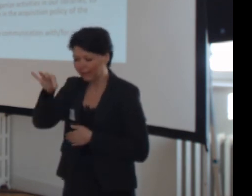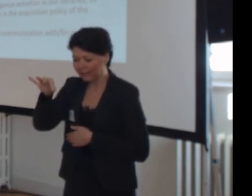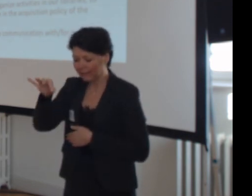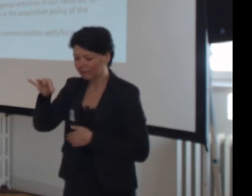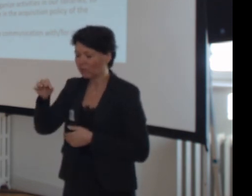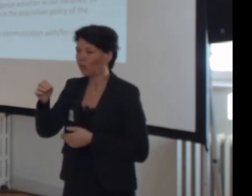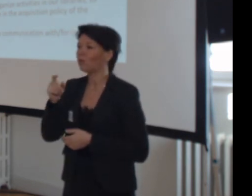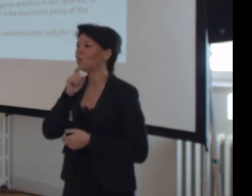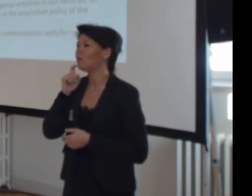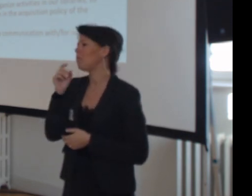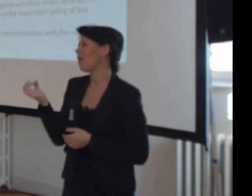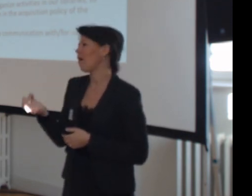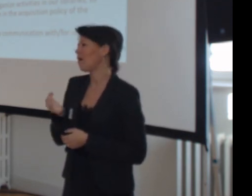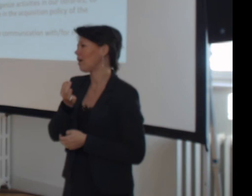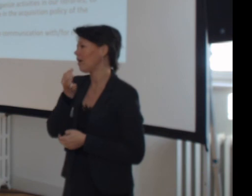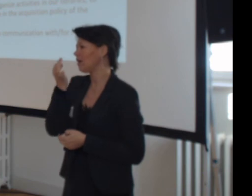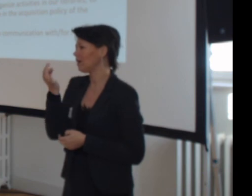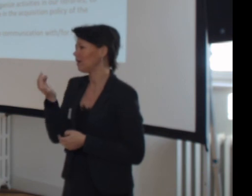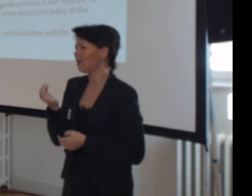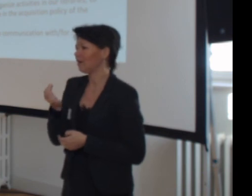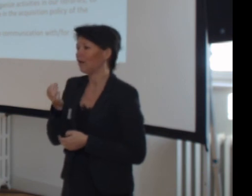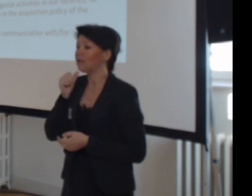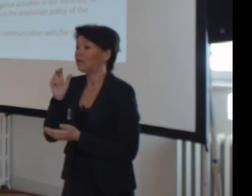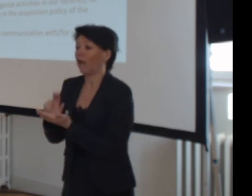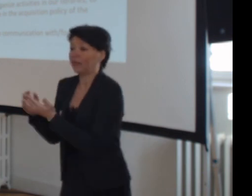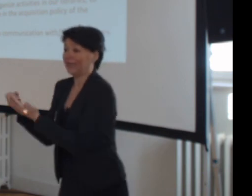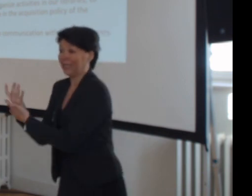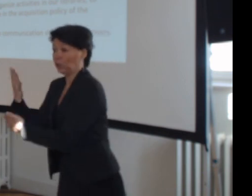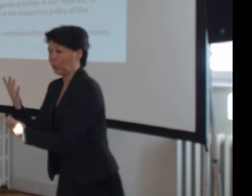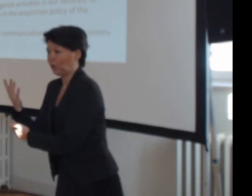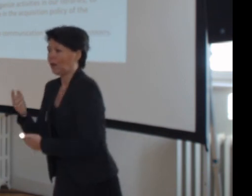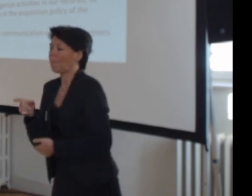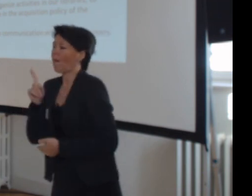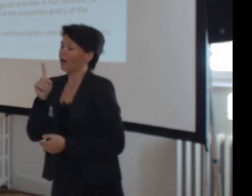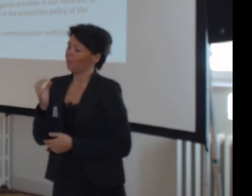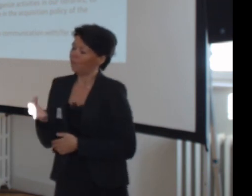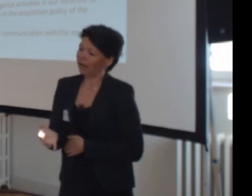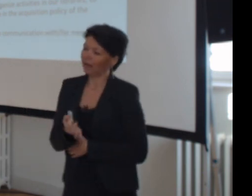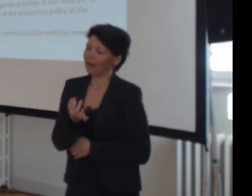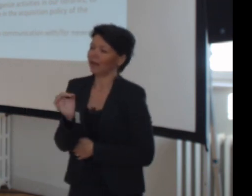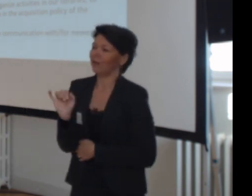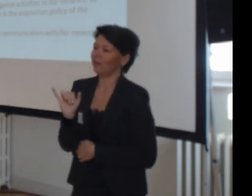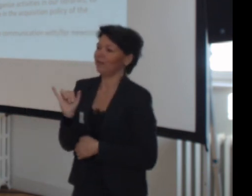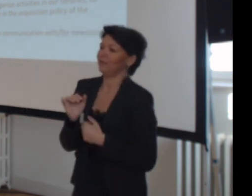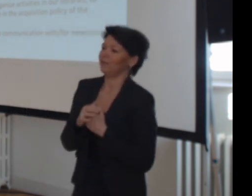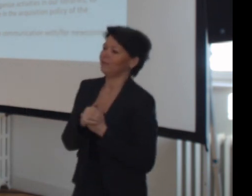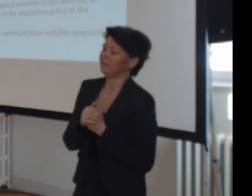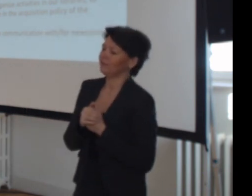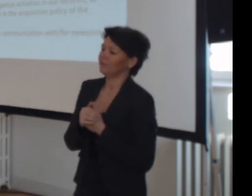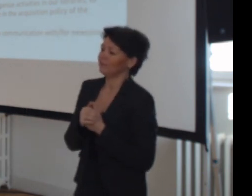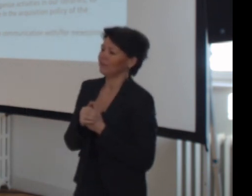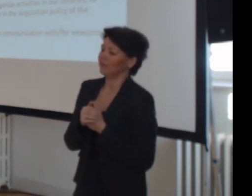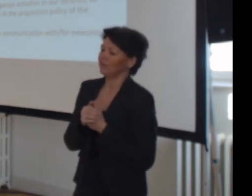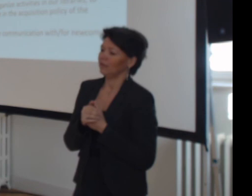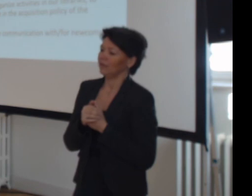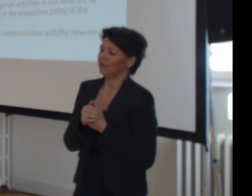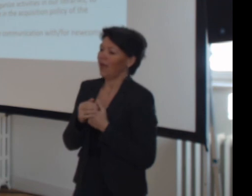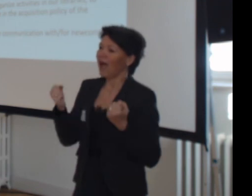important, and once more, nothing revolutionary, but we found out that it is much more important to